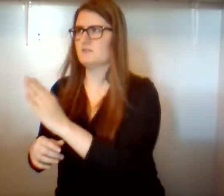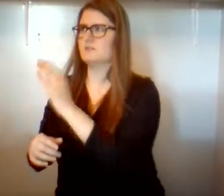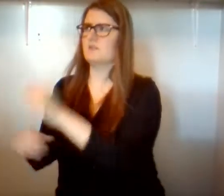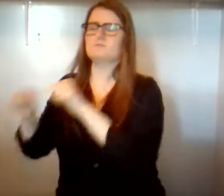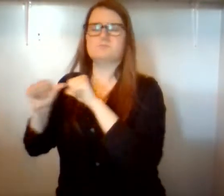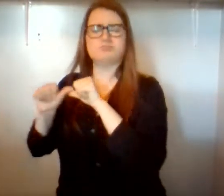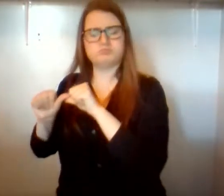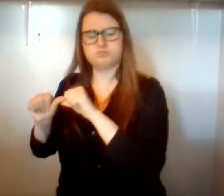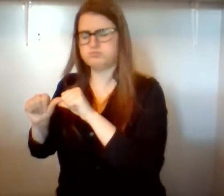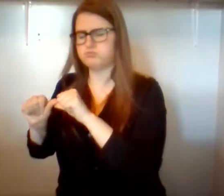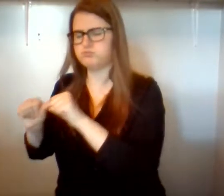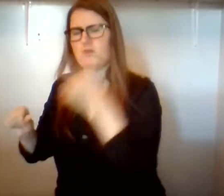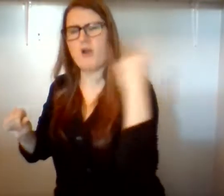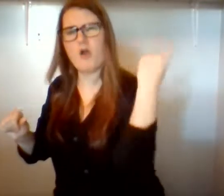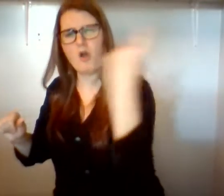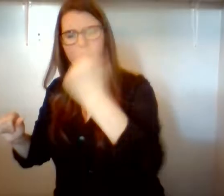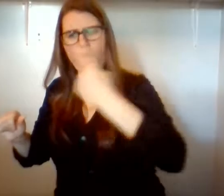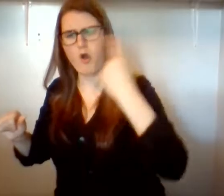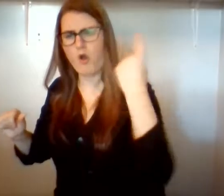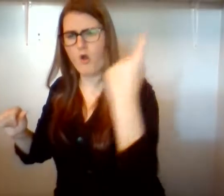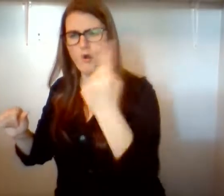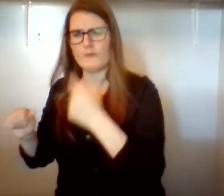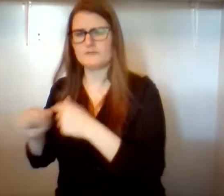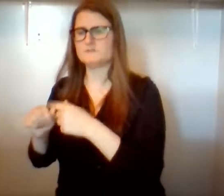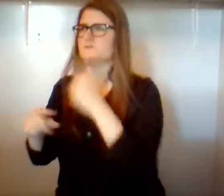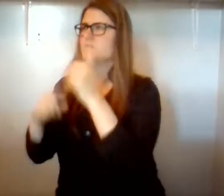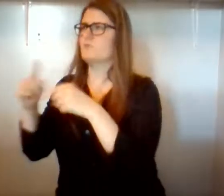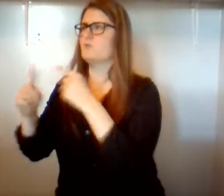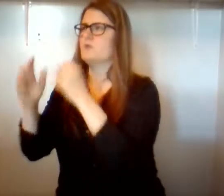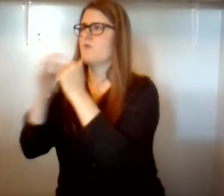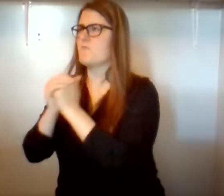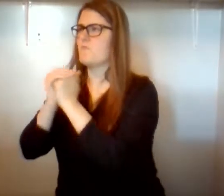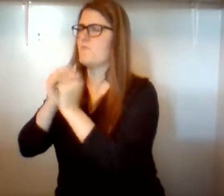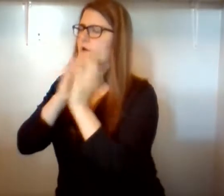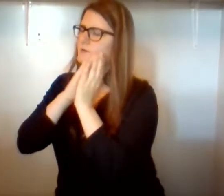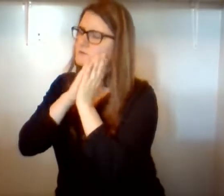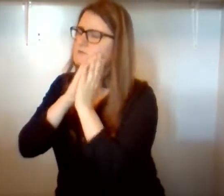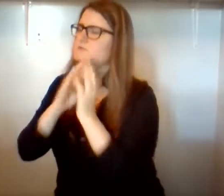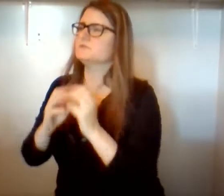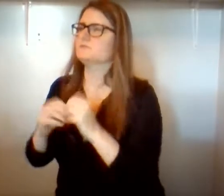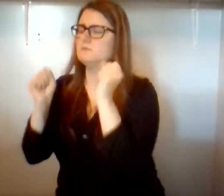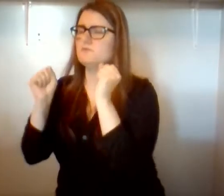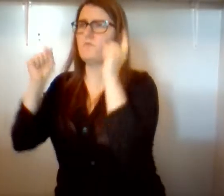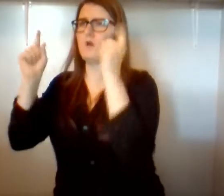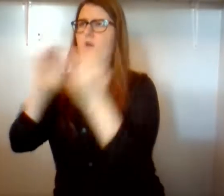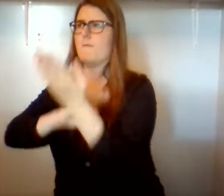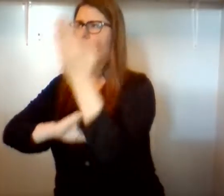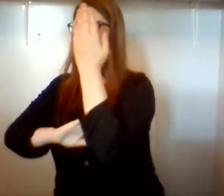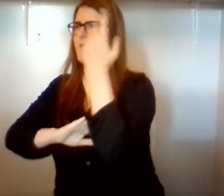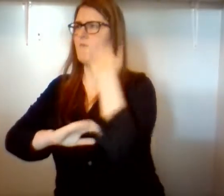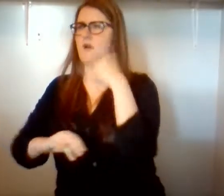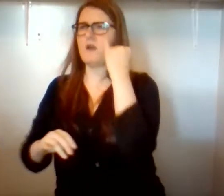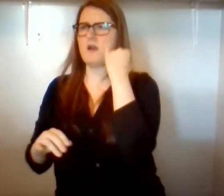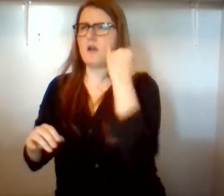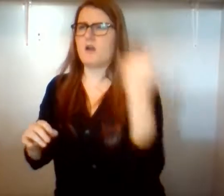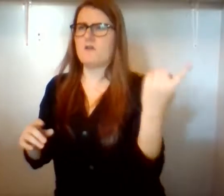offers himself all the gifts freely by grace for faith. Santa Claus is make-believe.